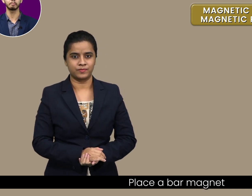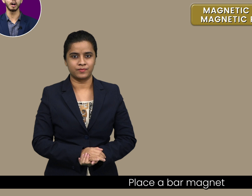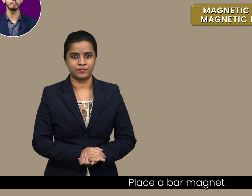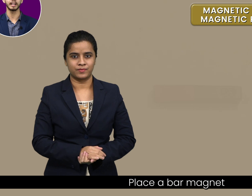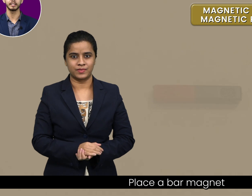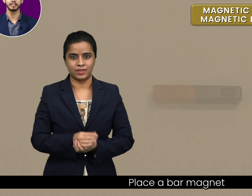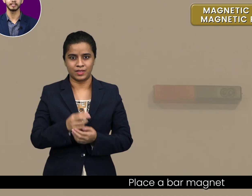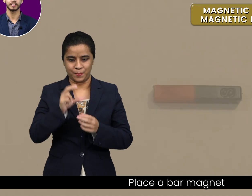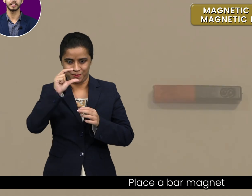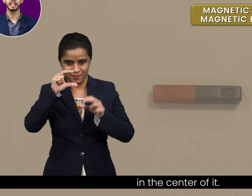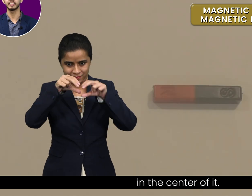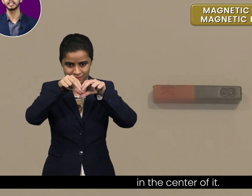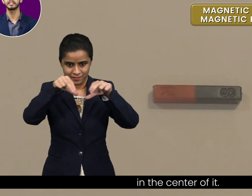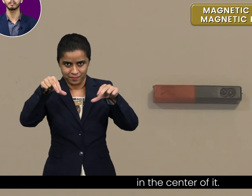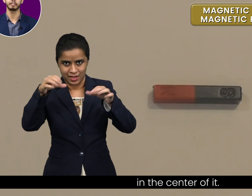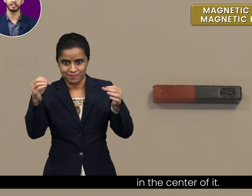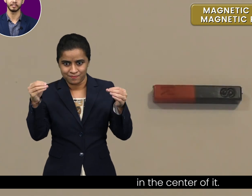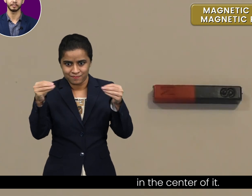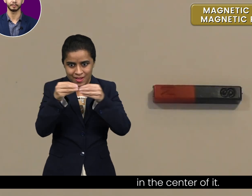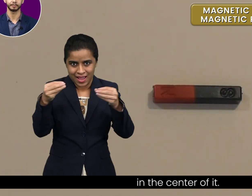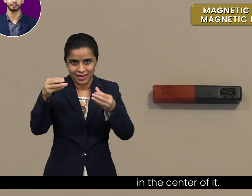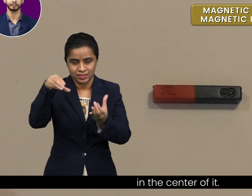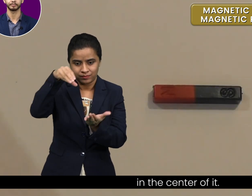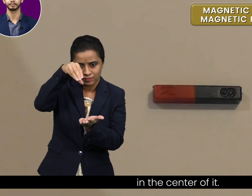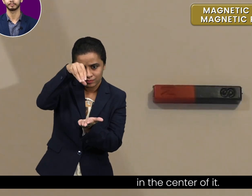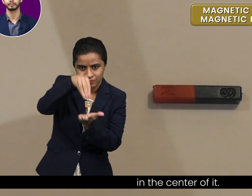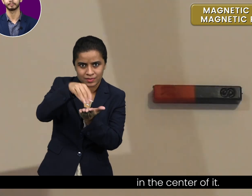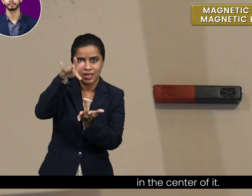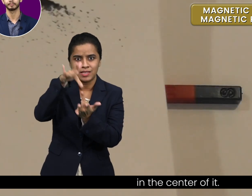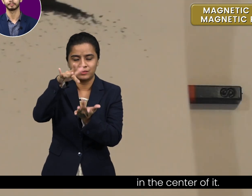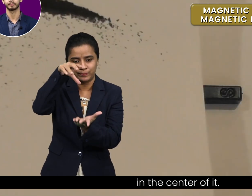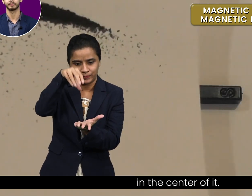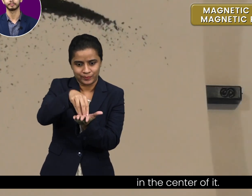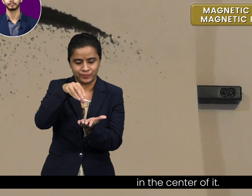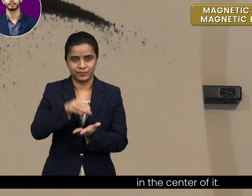Place a bar magnet in the center of it.